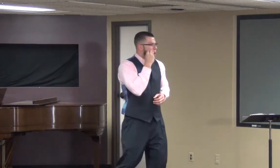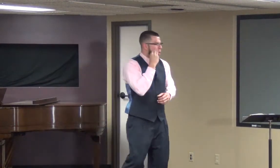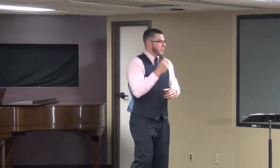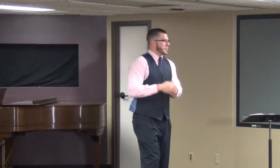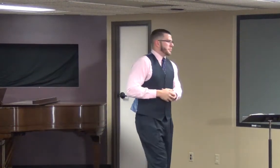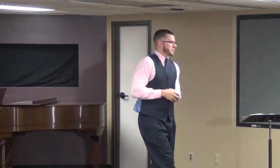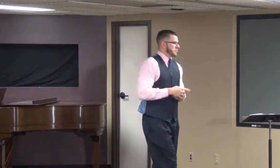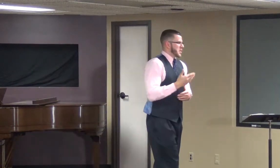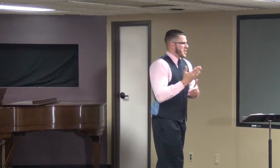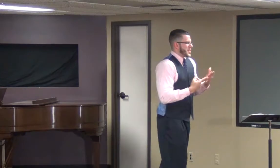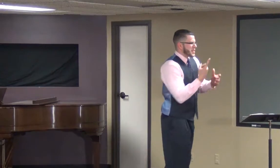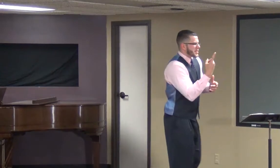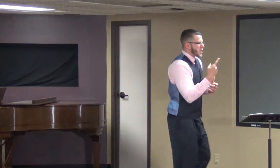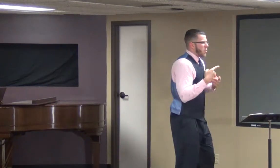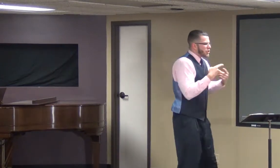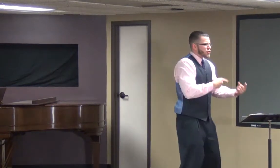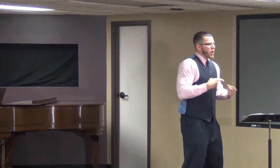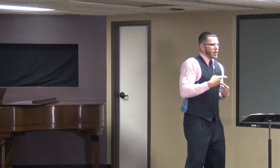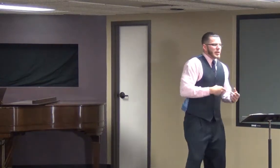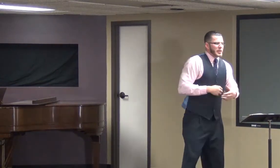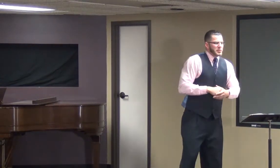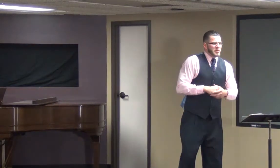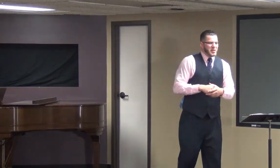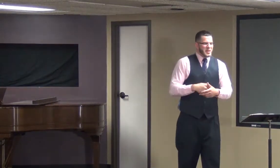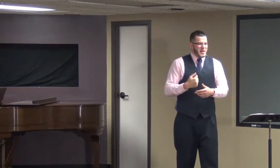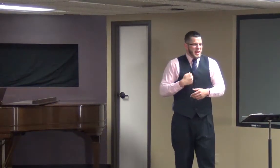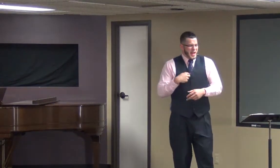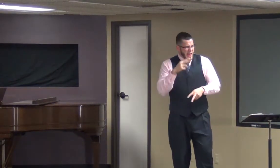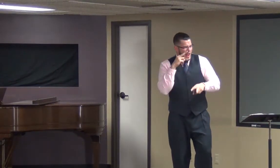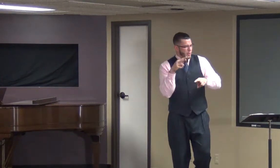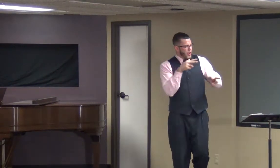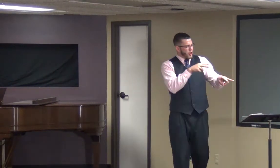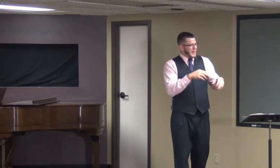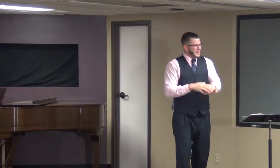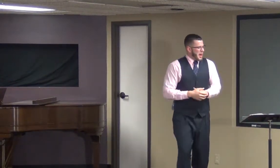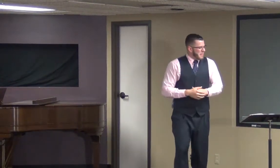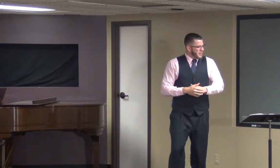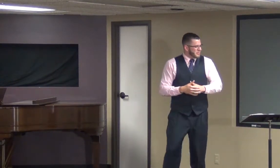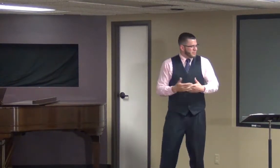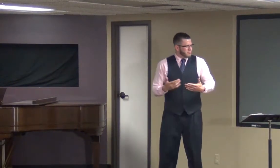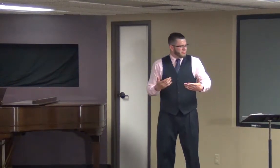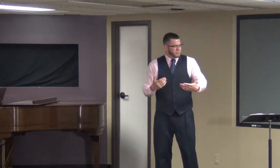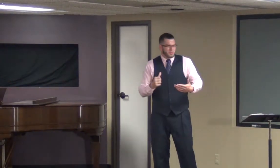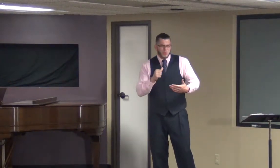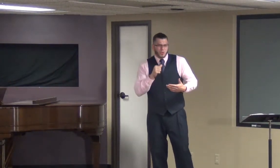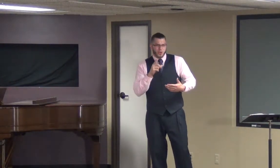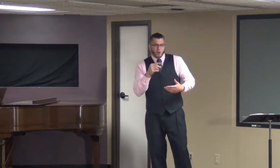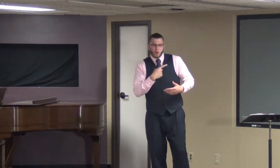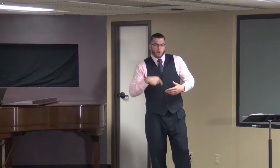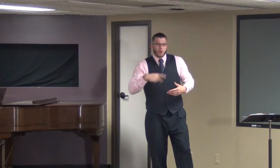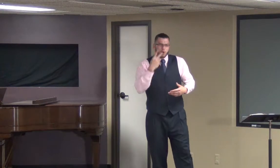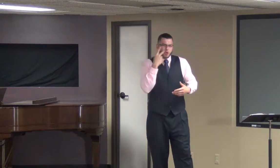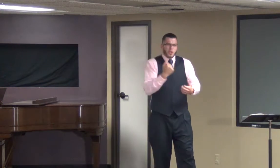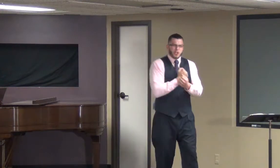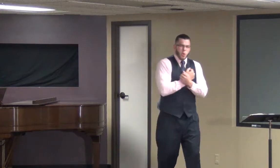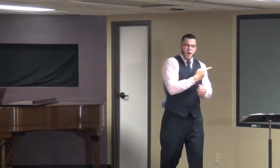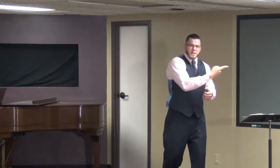home. Someone struggling. And we look at them and do we show love to